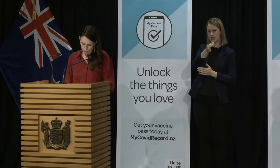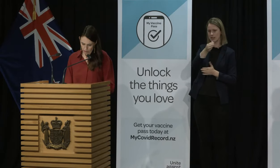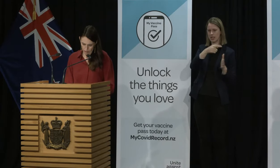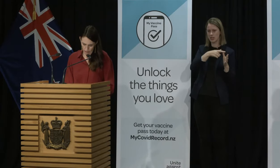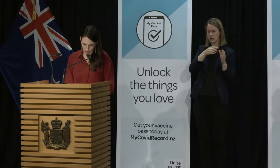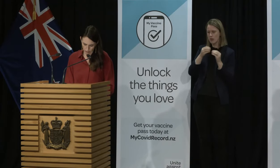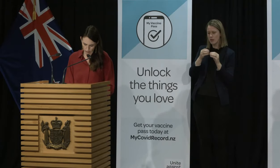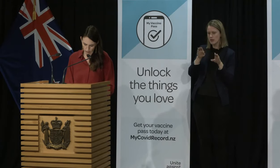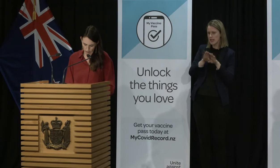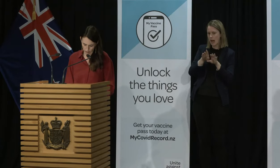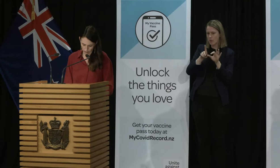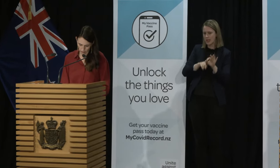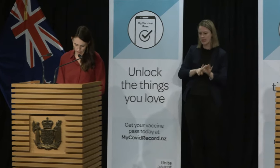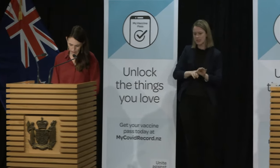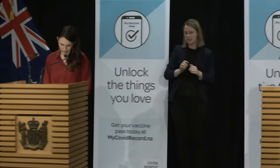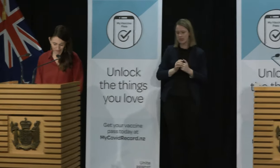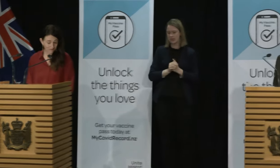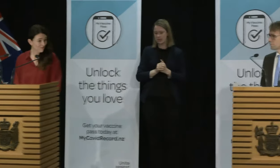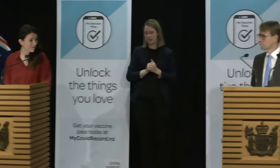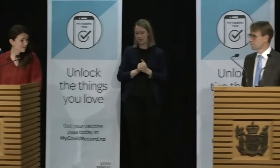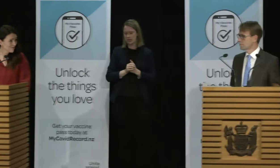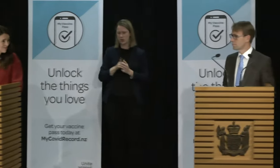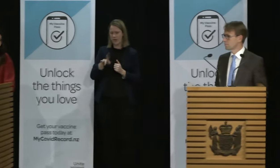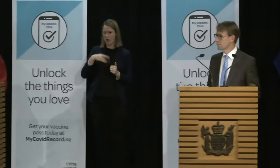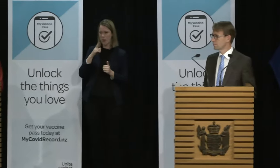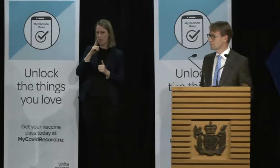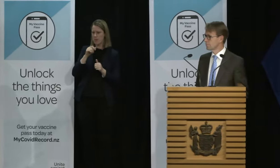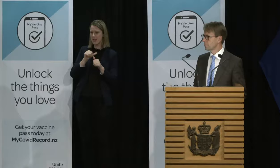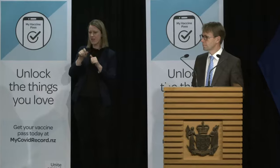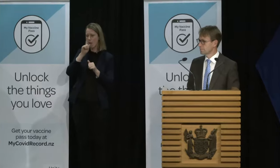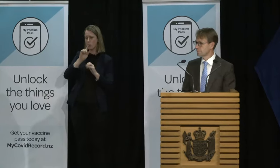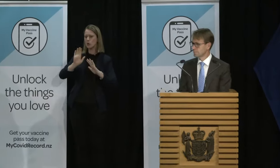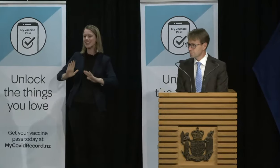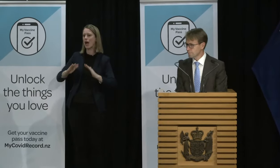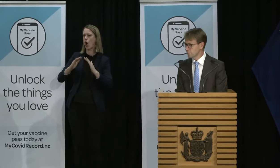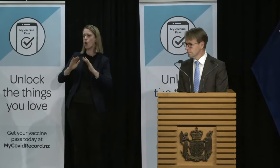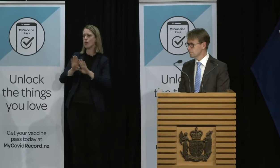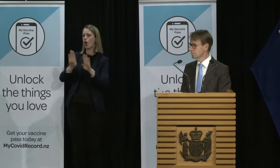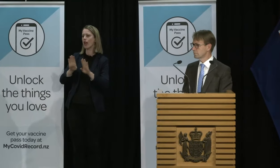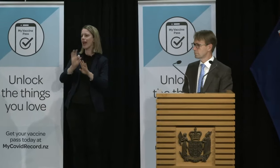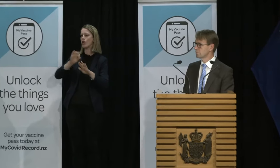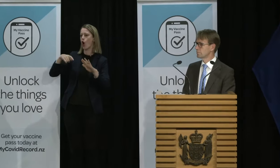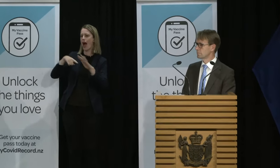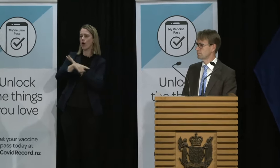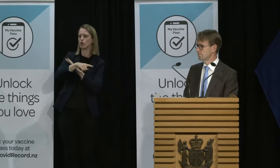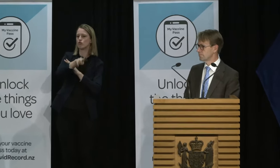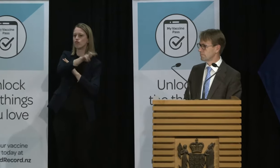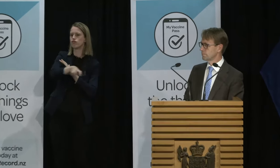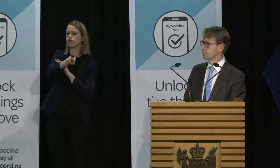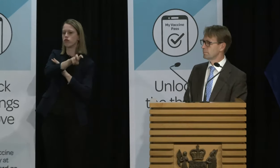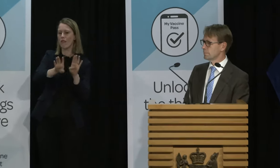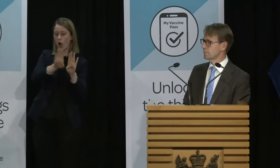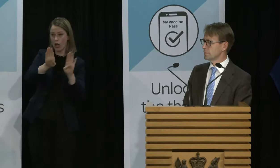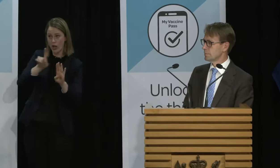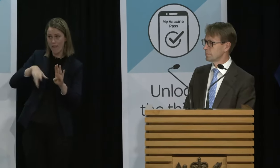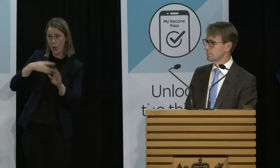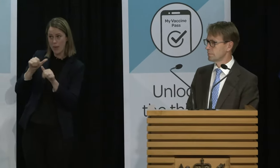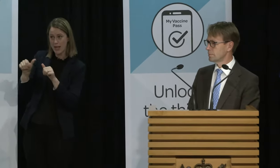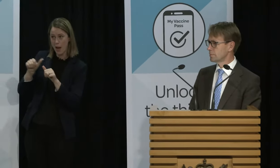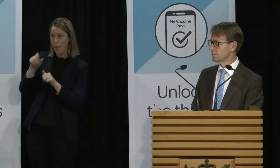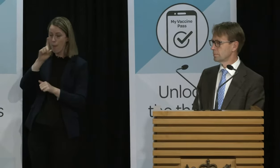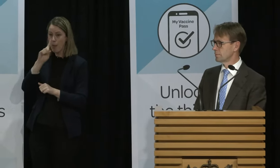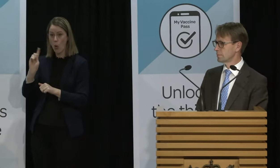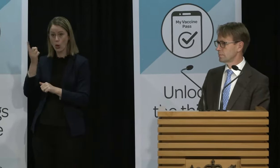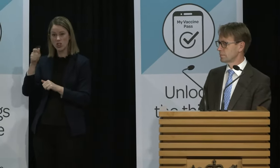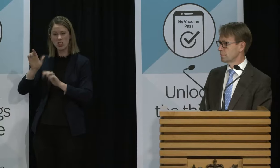would there be any public health benefit to people staying home and not going on holiday for instance you know particularly people who live in Auckland for